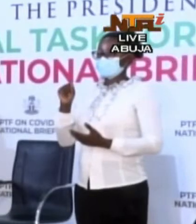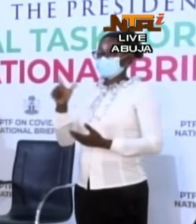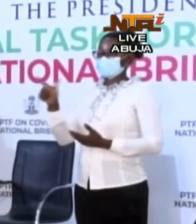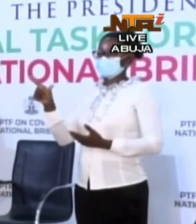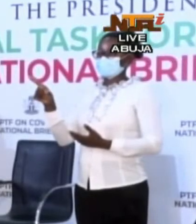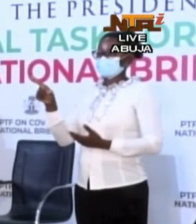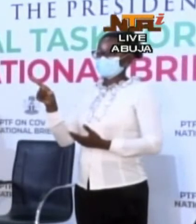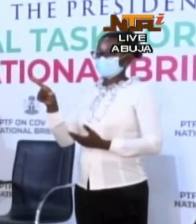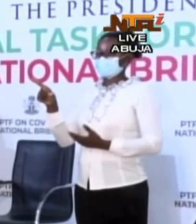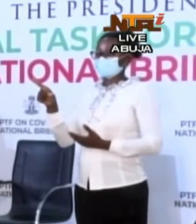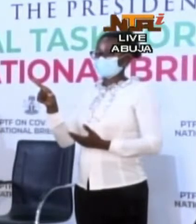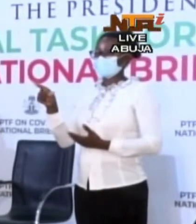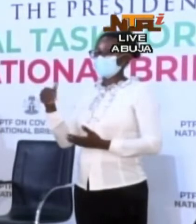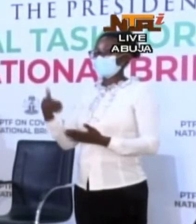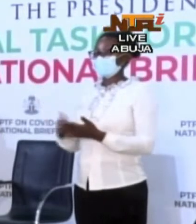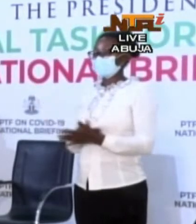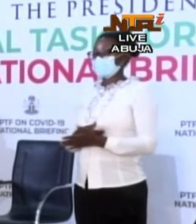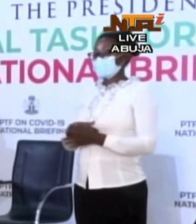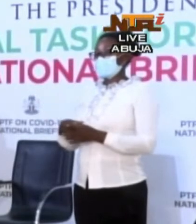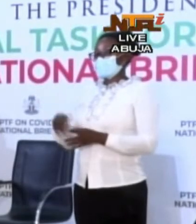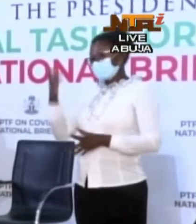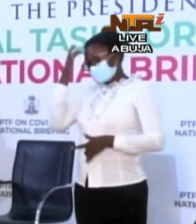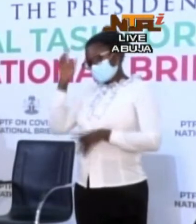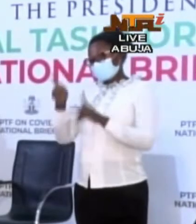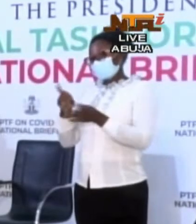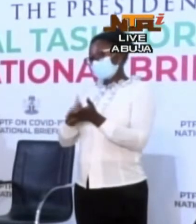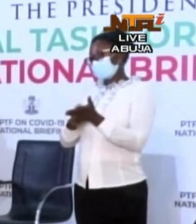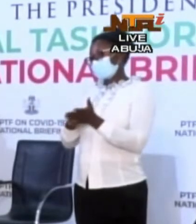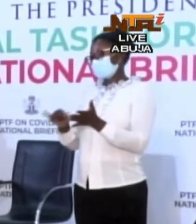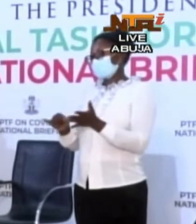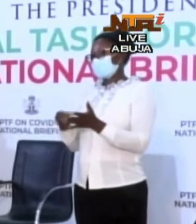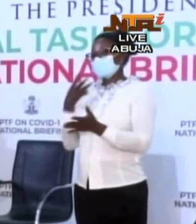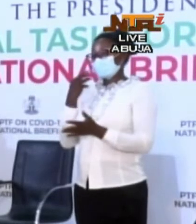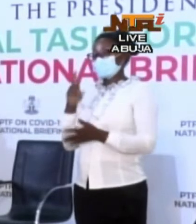2021, new cases recorded were